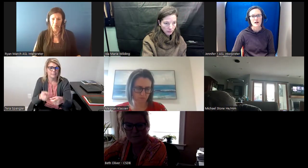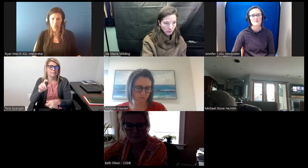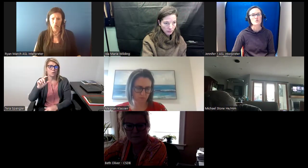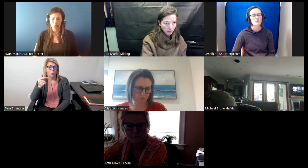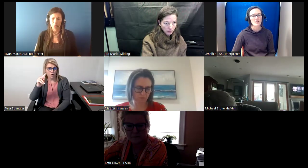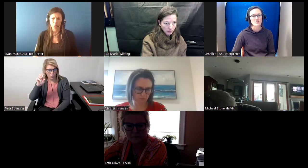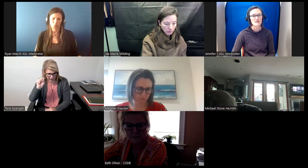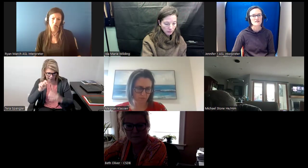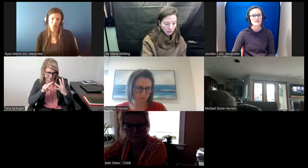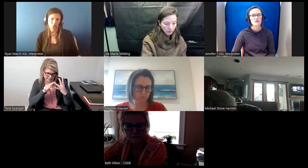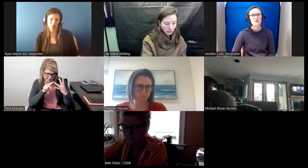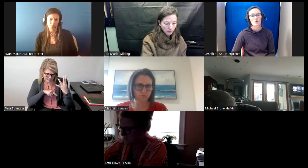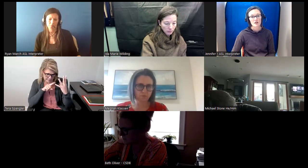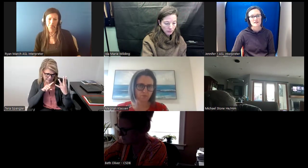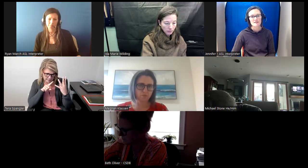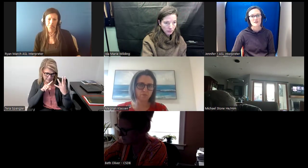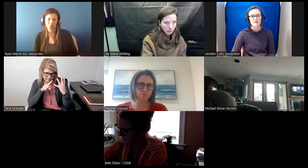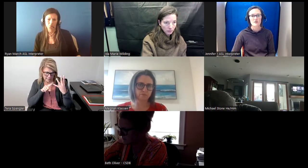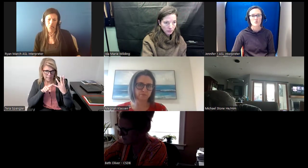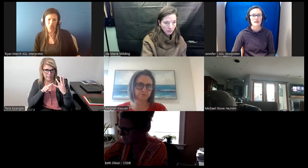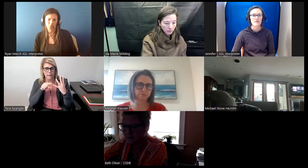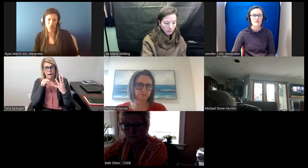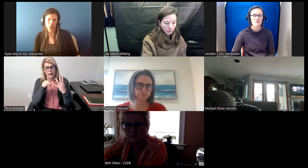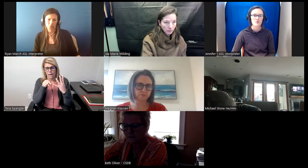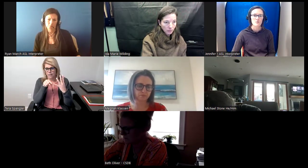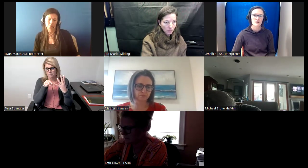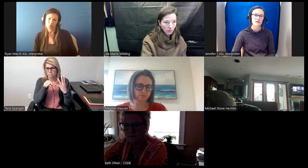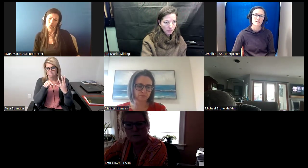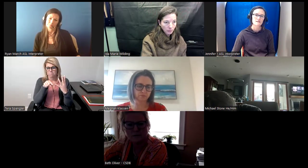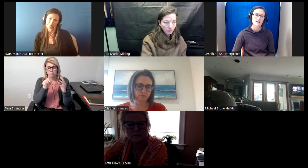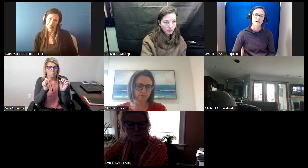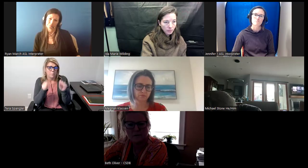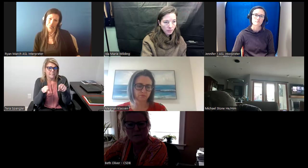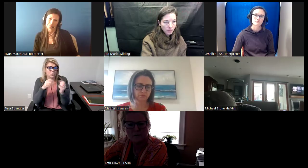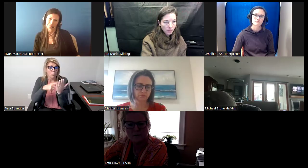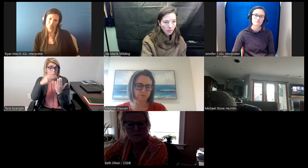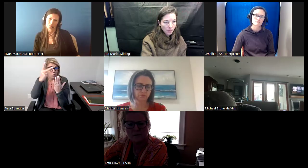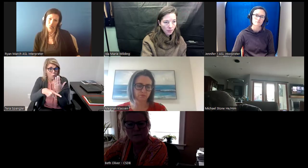foundation, perhaps, or donations or grants. So that's the third one. And then the fourth one is